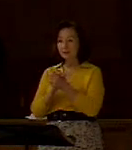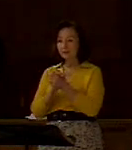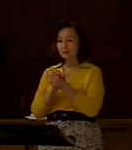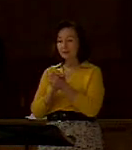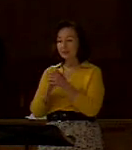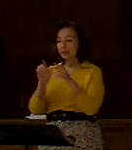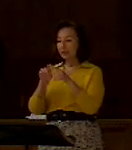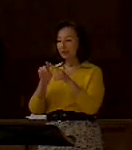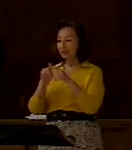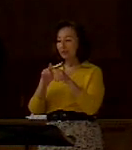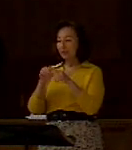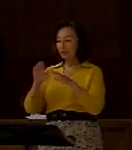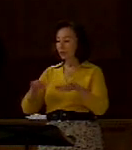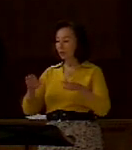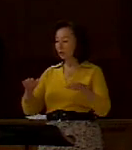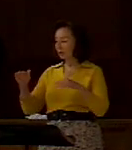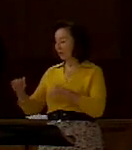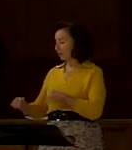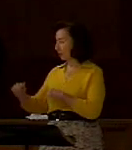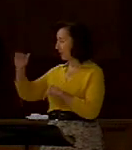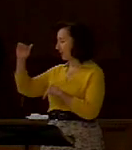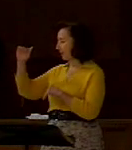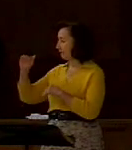like these kids growing up.